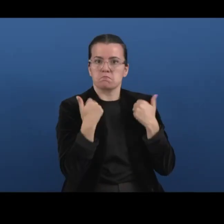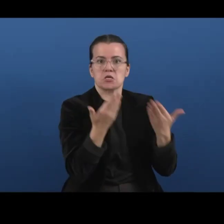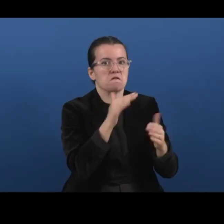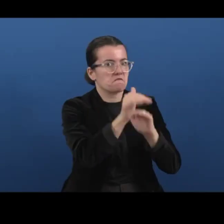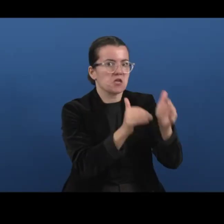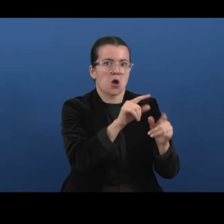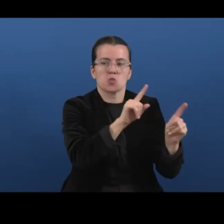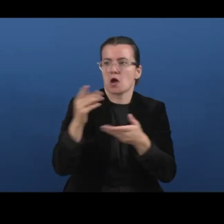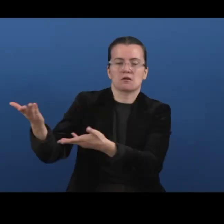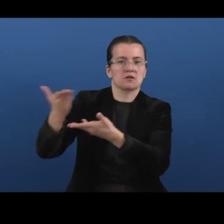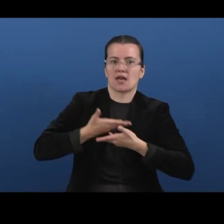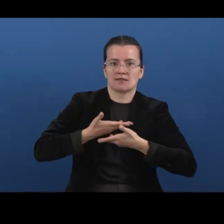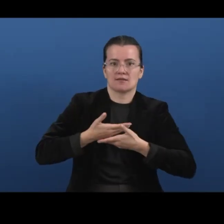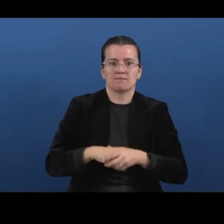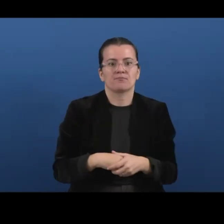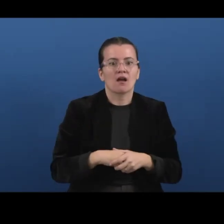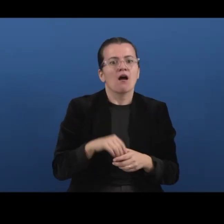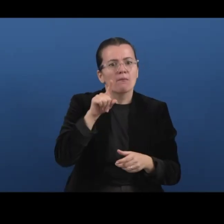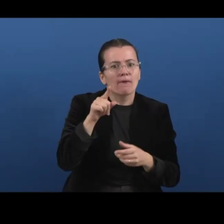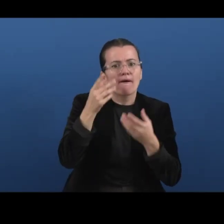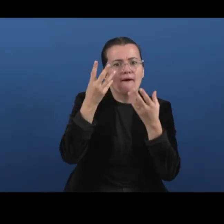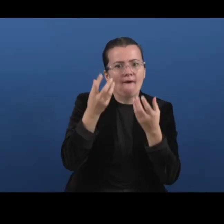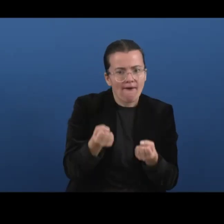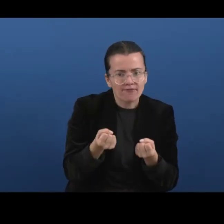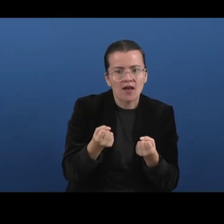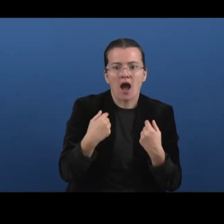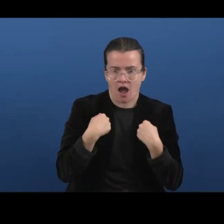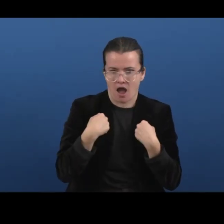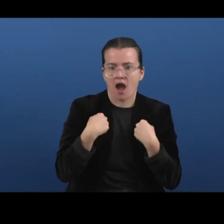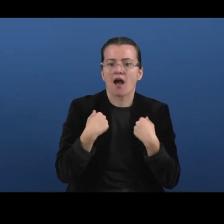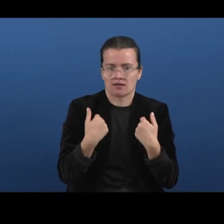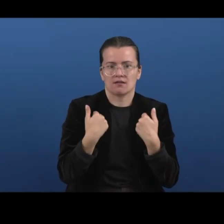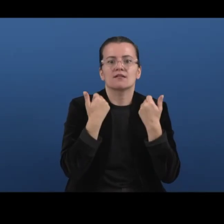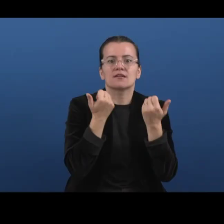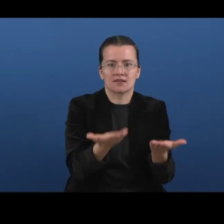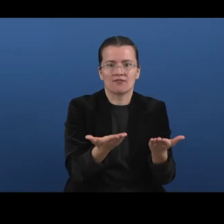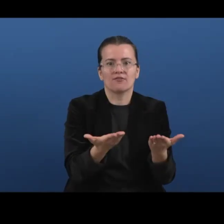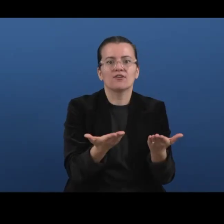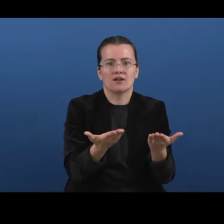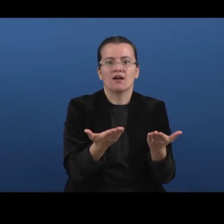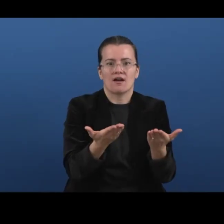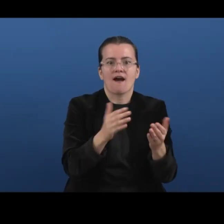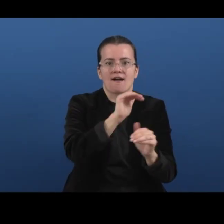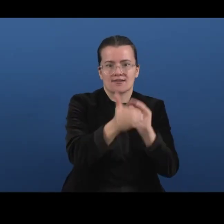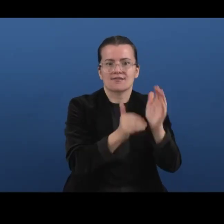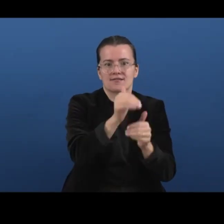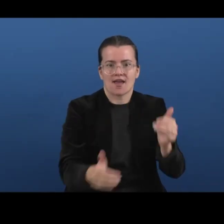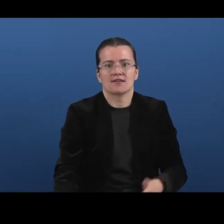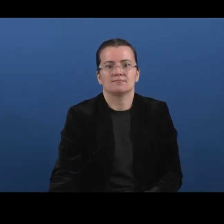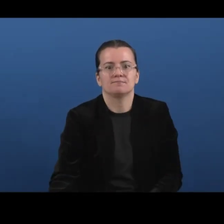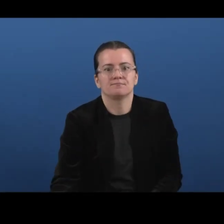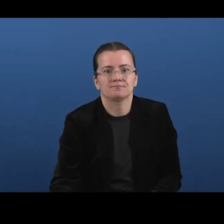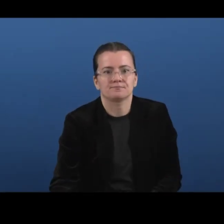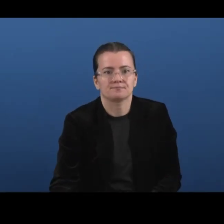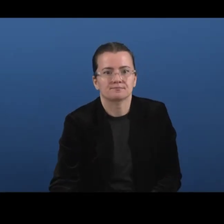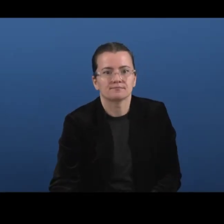said, I provide unpaid care. For example, my children or parents, and I'm in employment. So 1/3 of those who replied